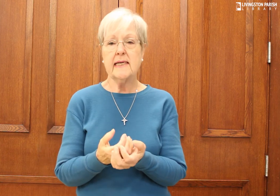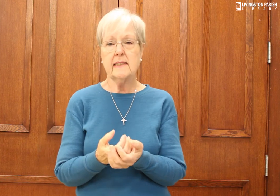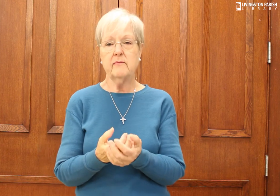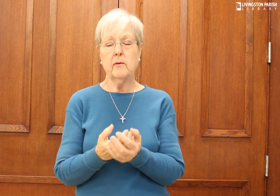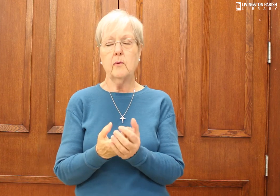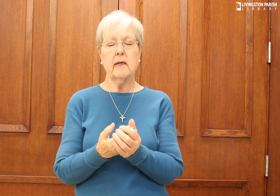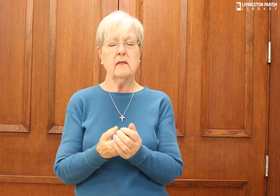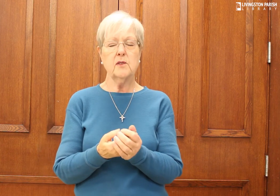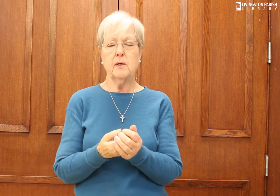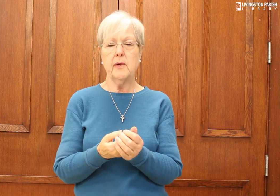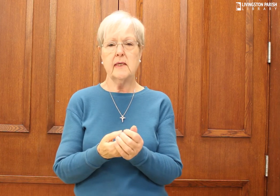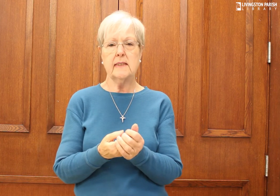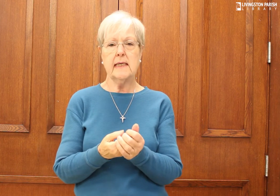days of the week? They're so easy.